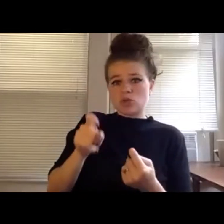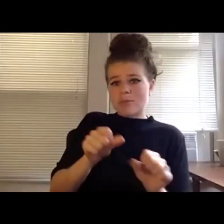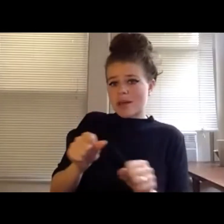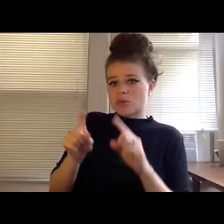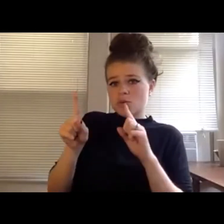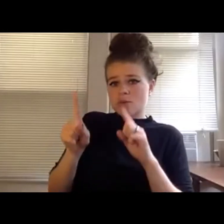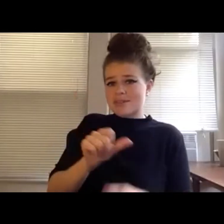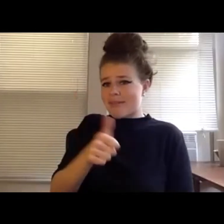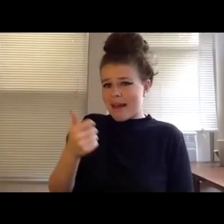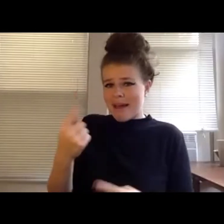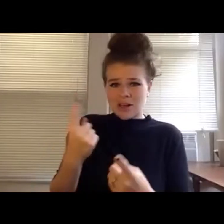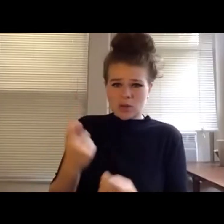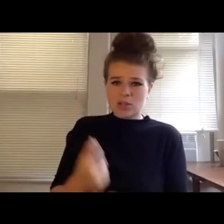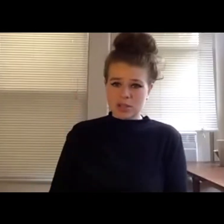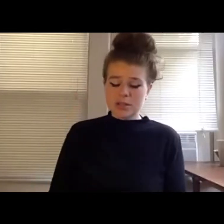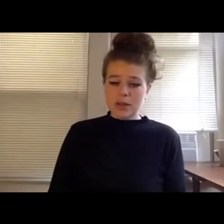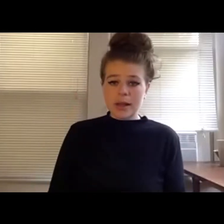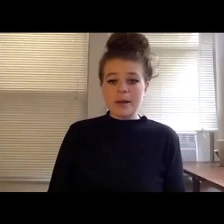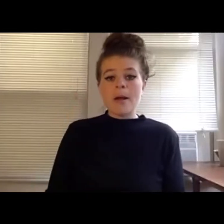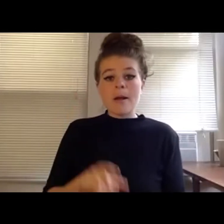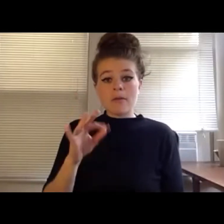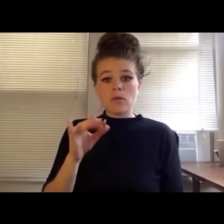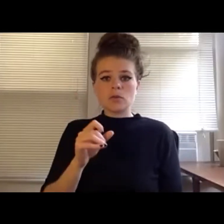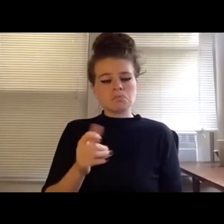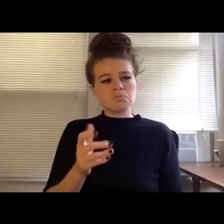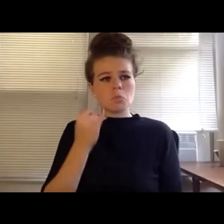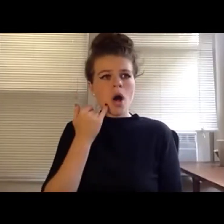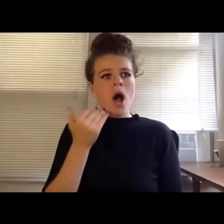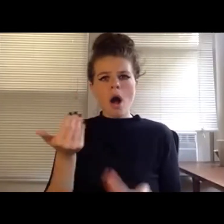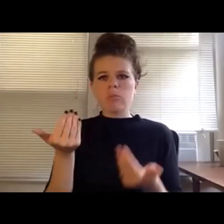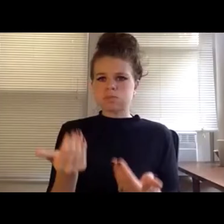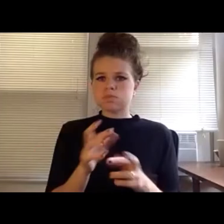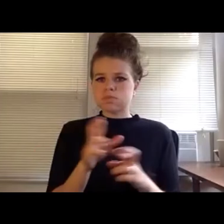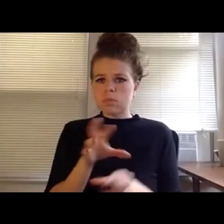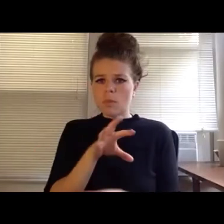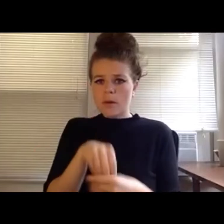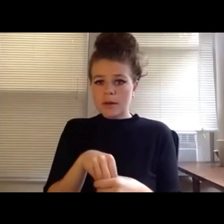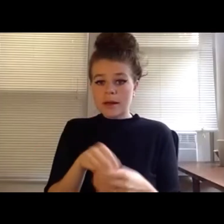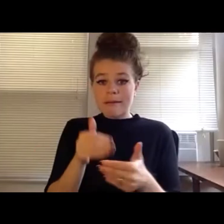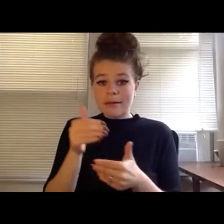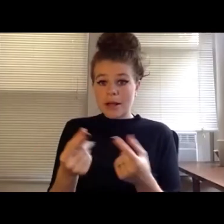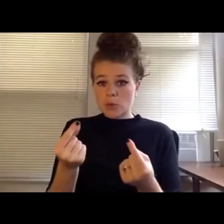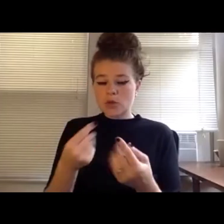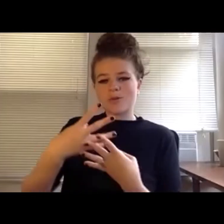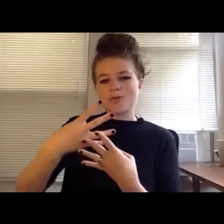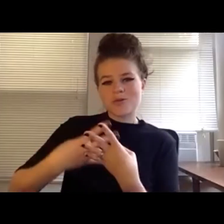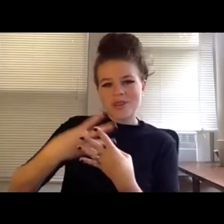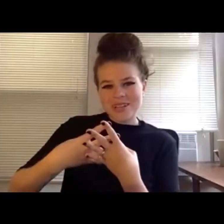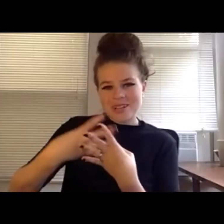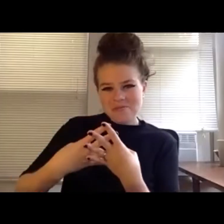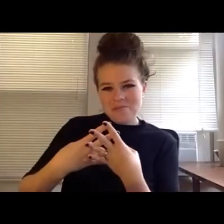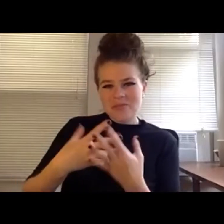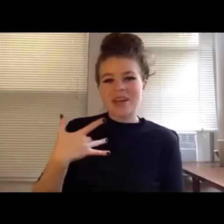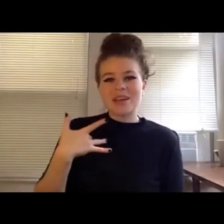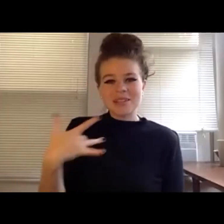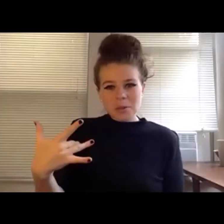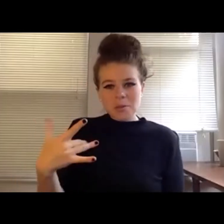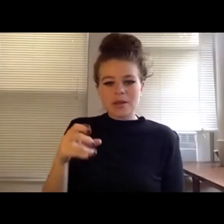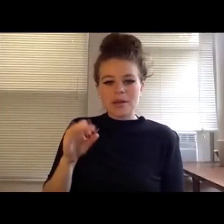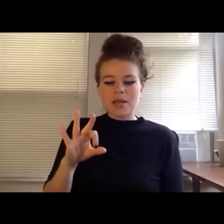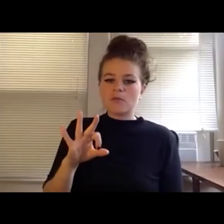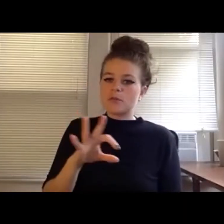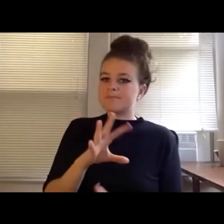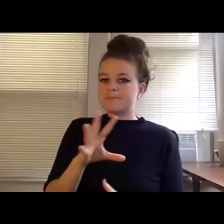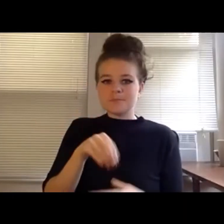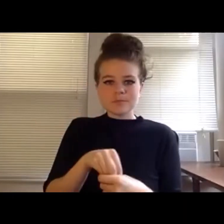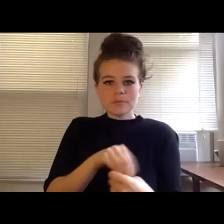you decide to participate, you want to enroll on this, then the next step is screening. So usually when you go on a clinical trial,